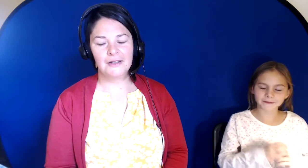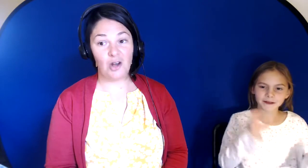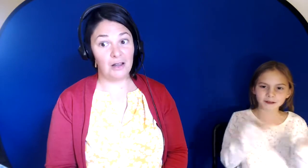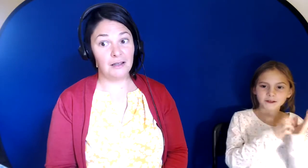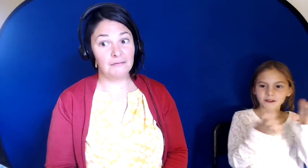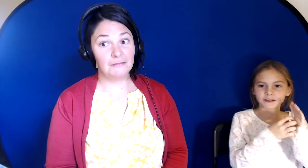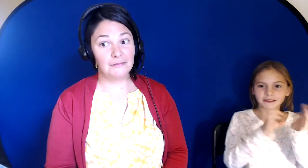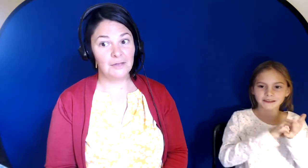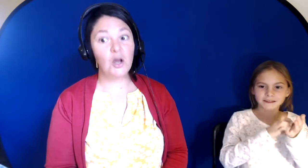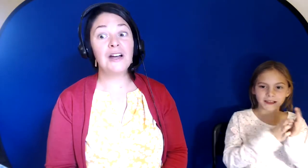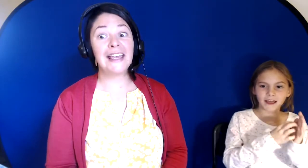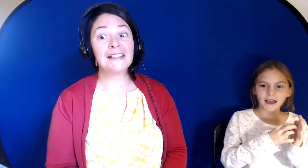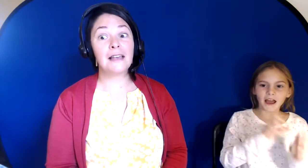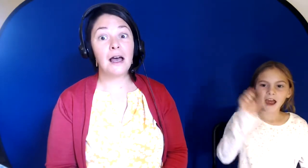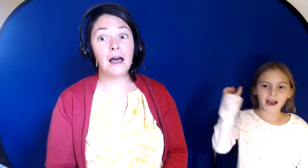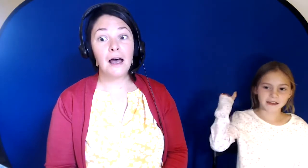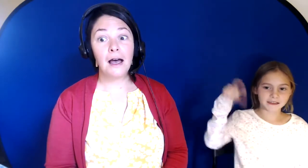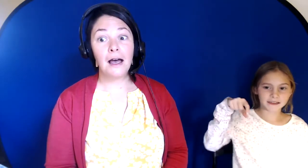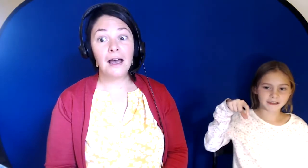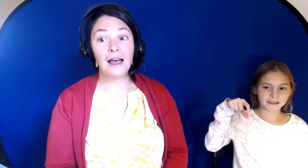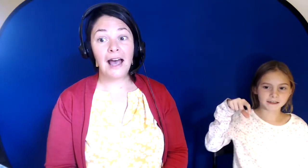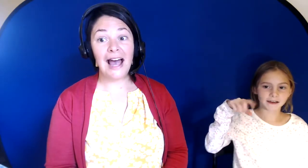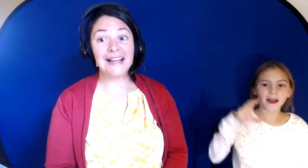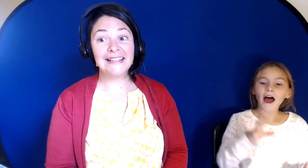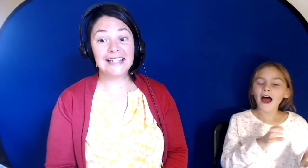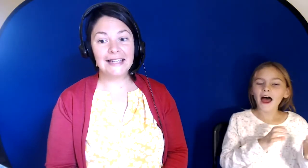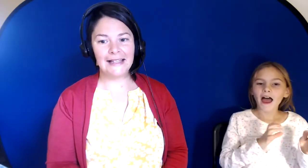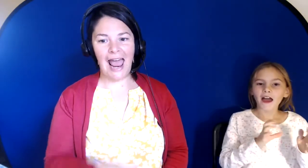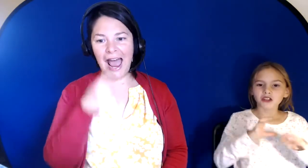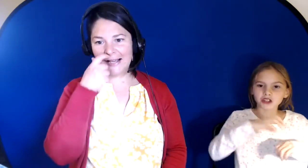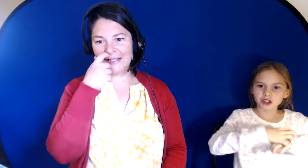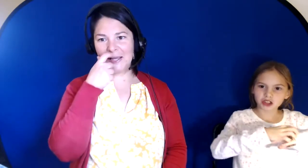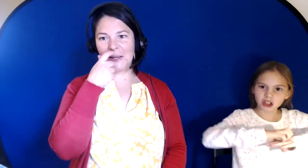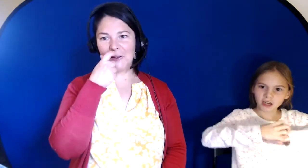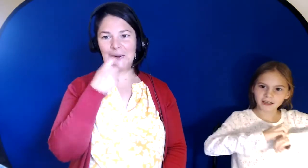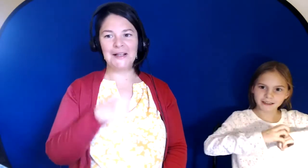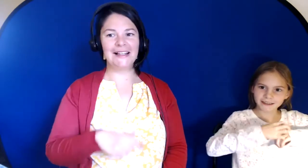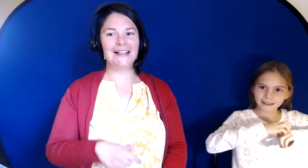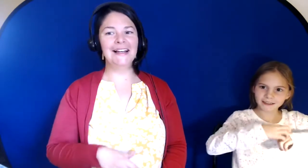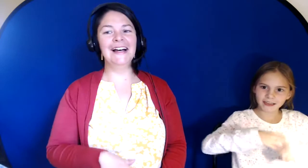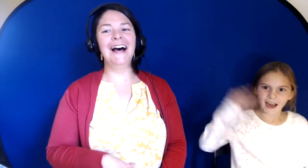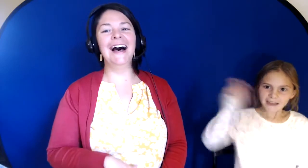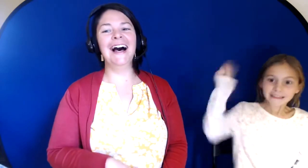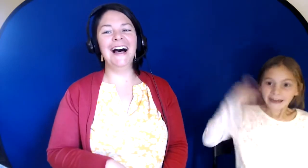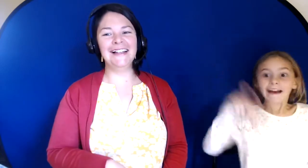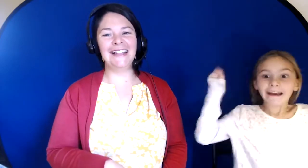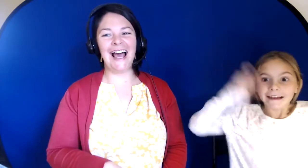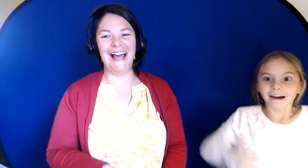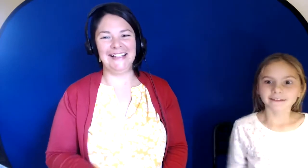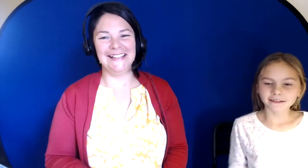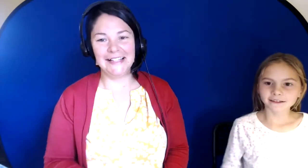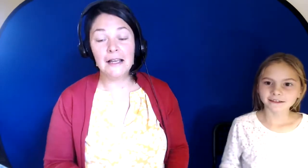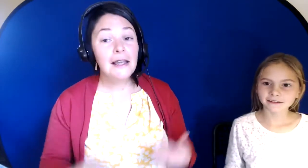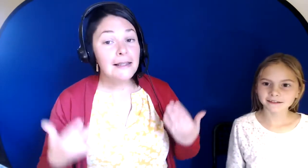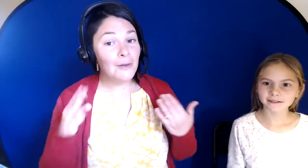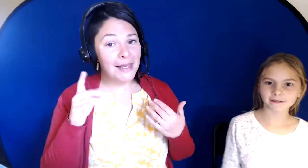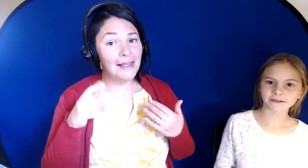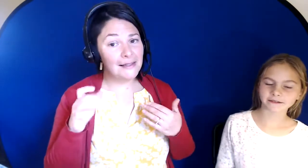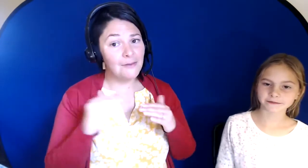Chocolate. Cookies. I need. Excellent. I need. So Mila's giving you the